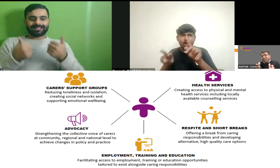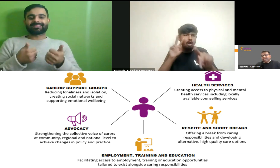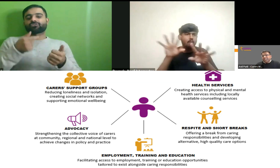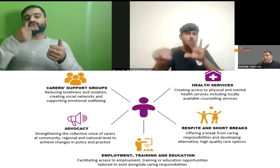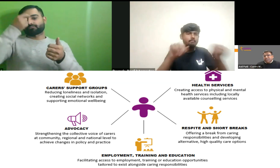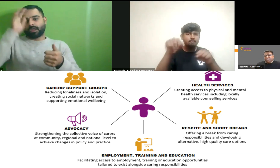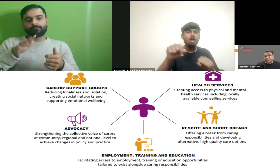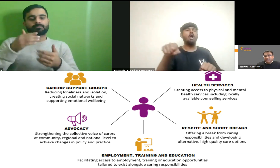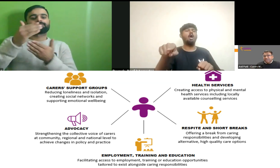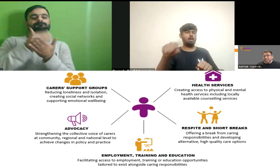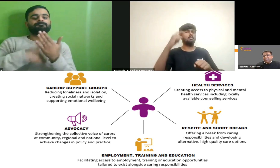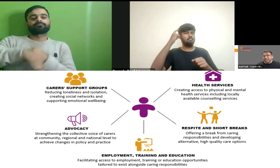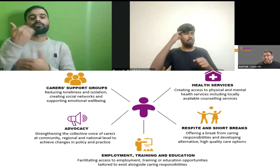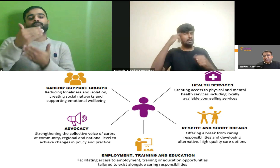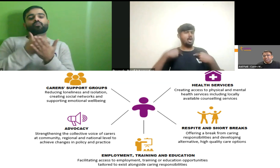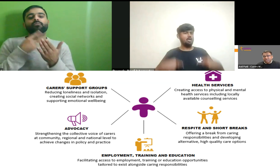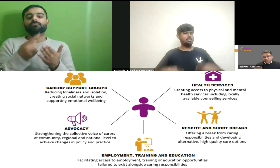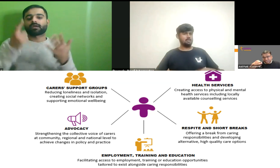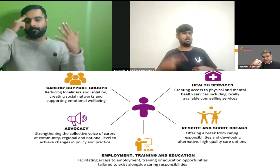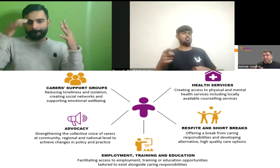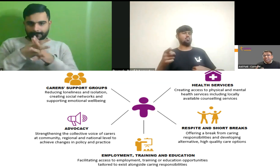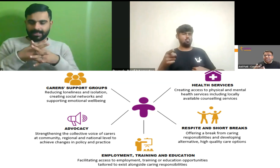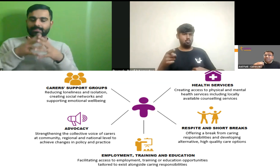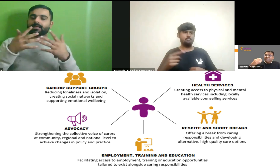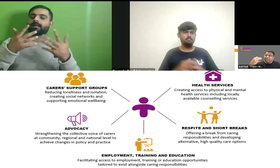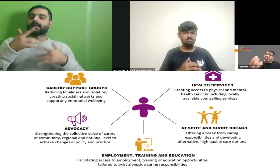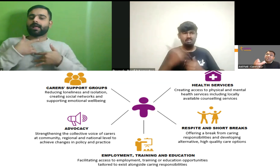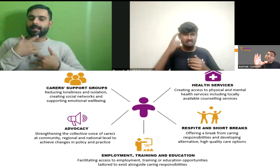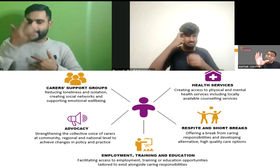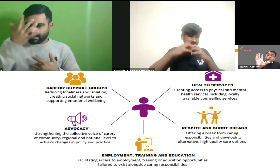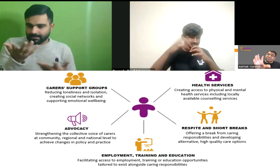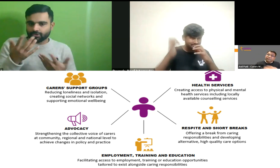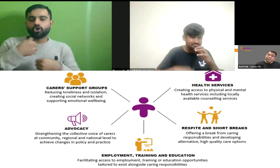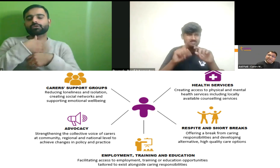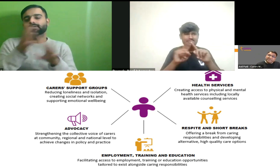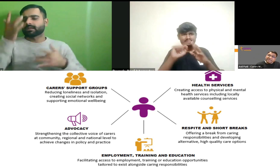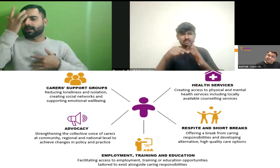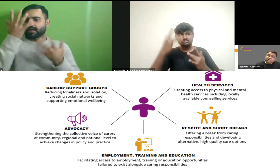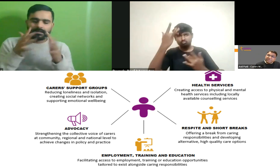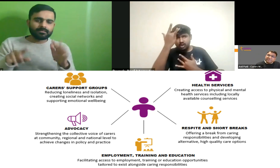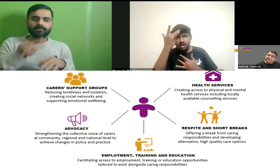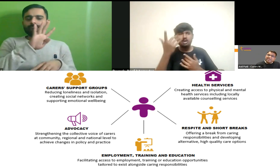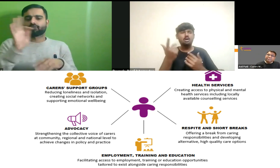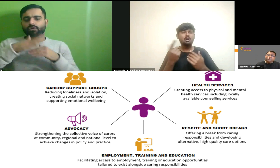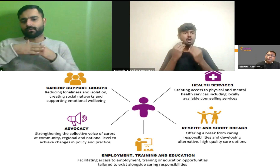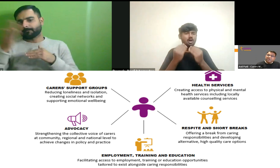organize a specific health camp, whether it is mental health or general health camp. Even more than 400 carers